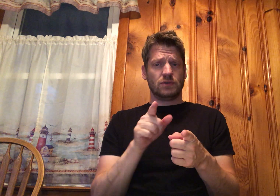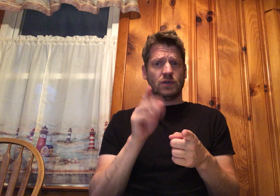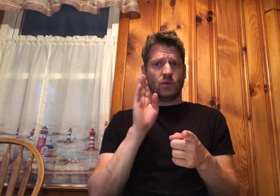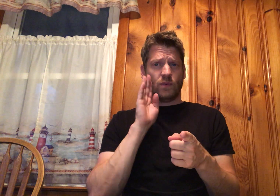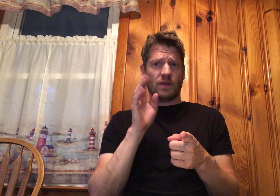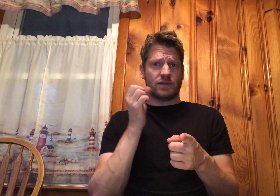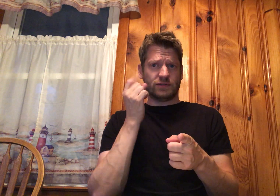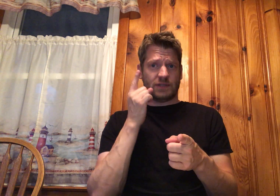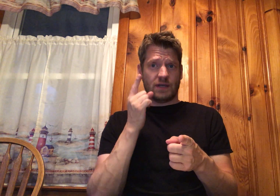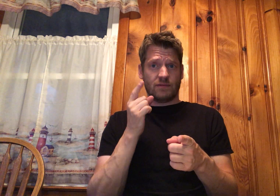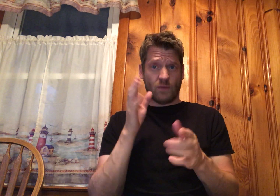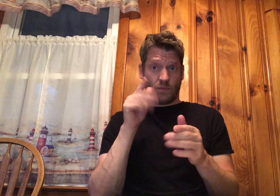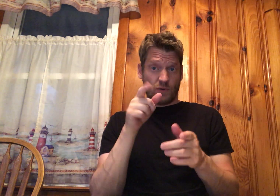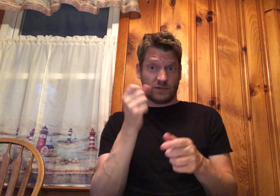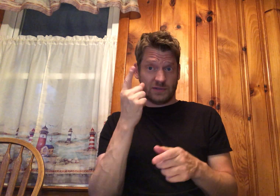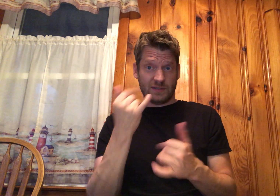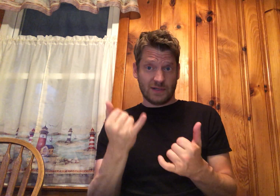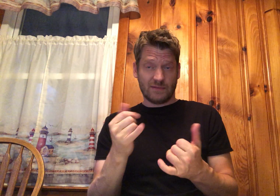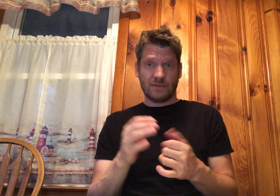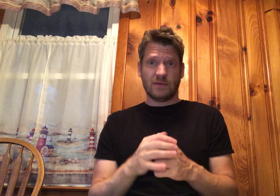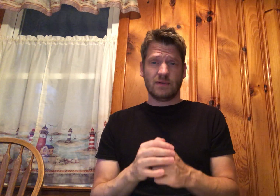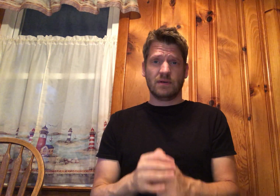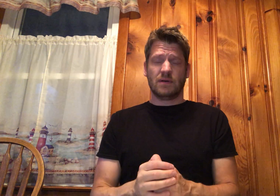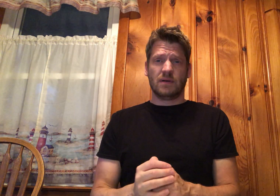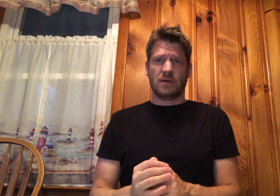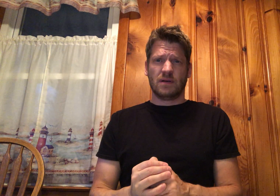engineering. Now let us see the characteristics of software engineering.